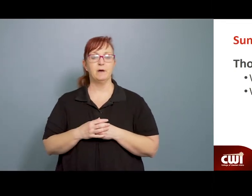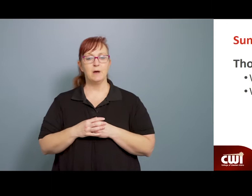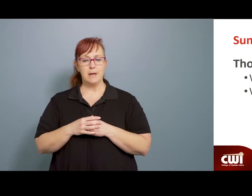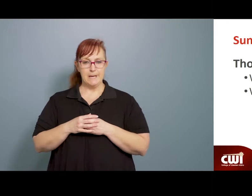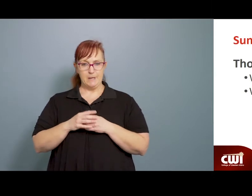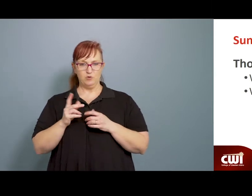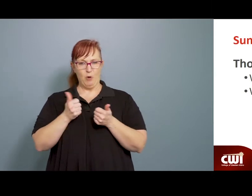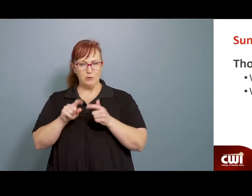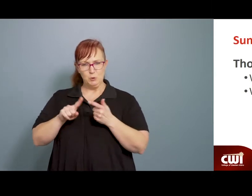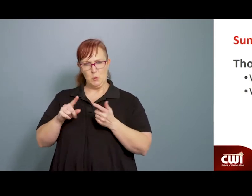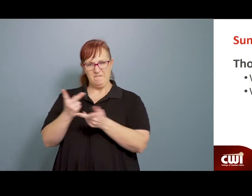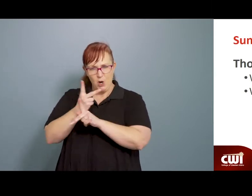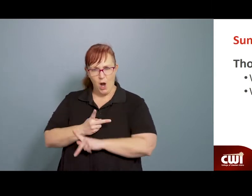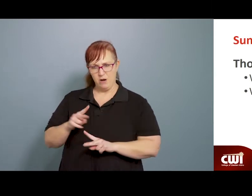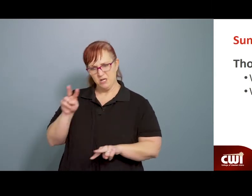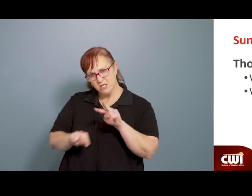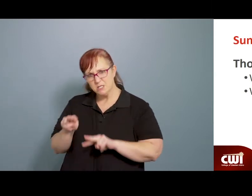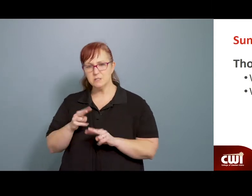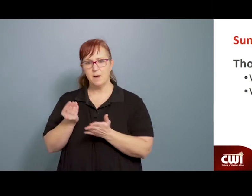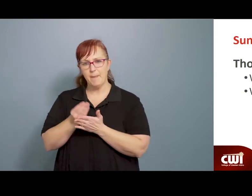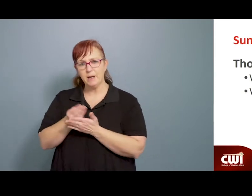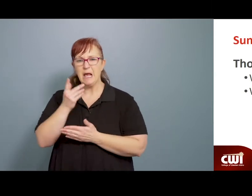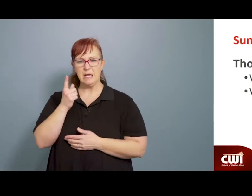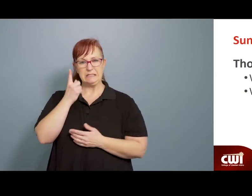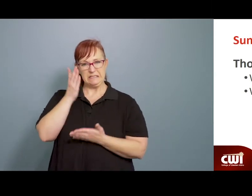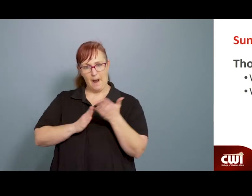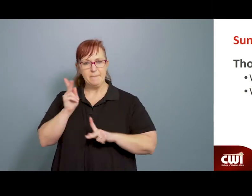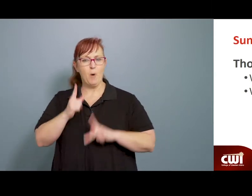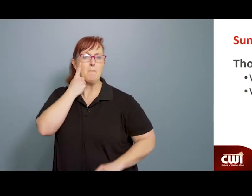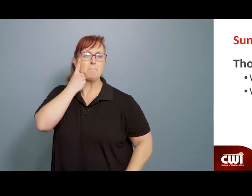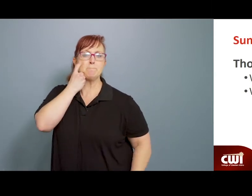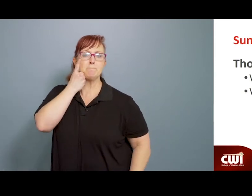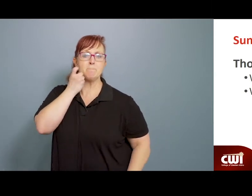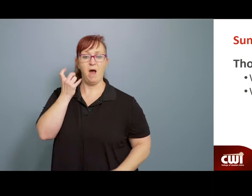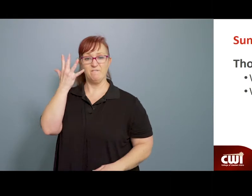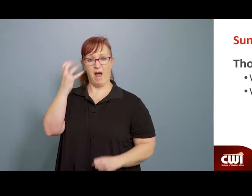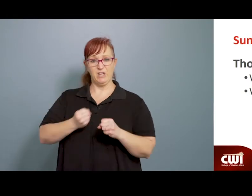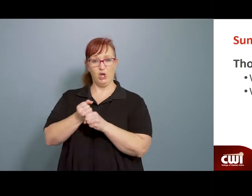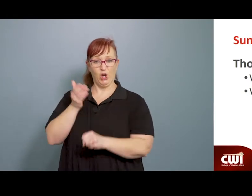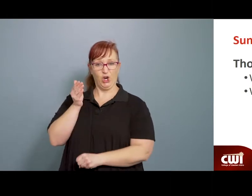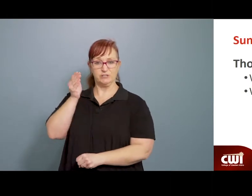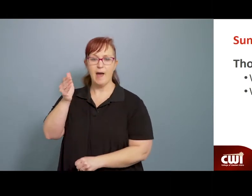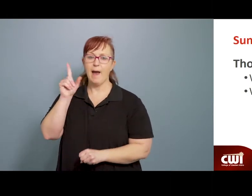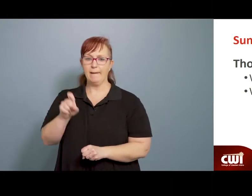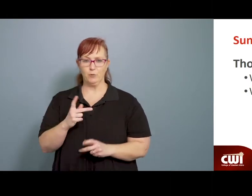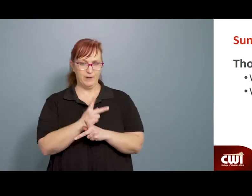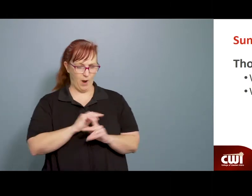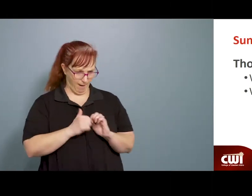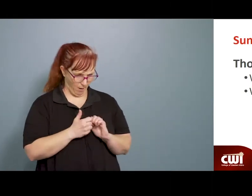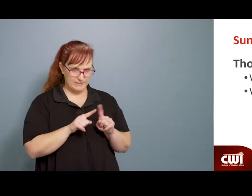with. There's a lot that believe within the next 5 years, we will have to come up with different methodologies